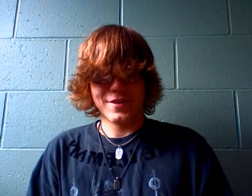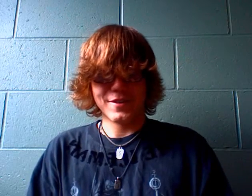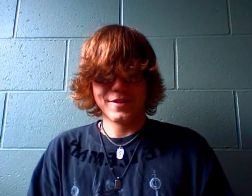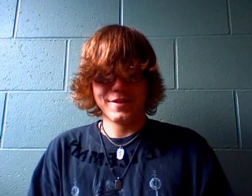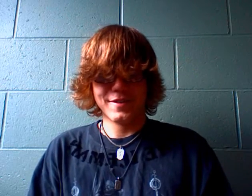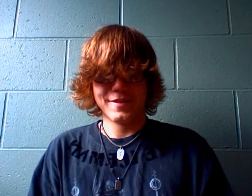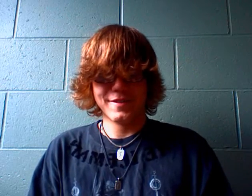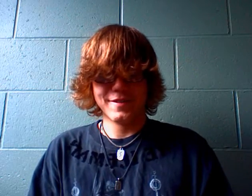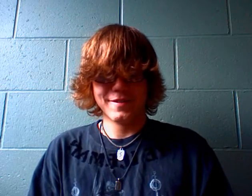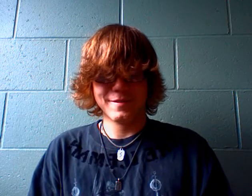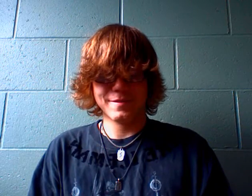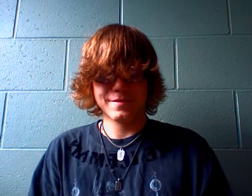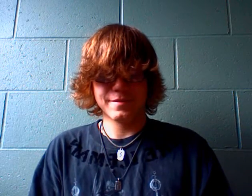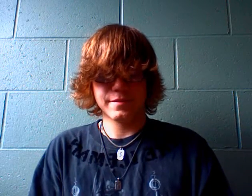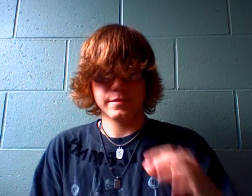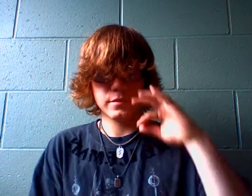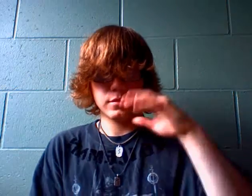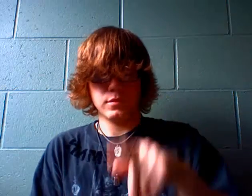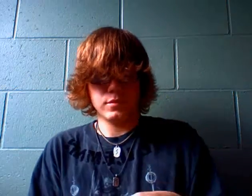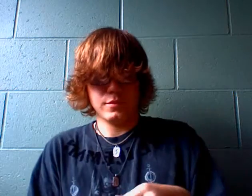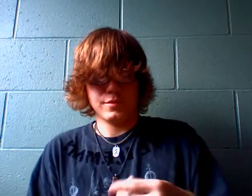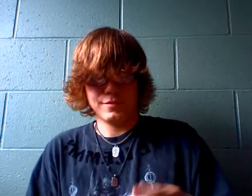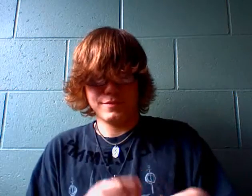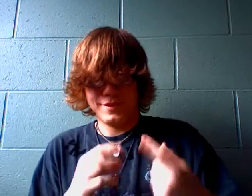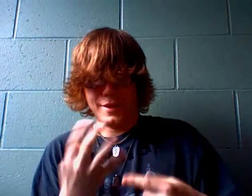Smart. I fell into a ring of fire.